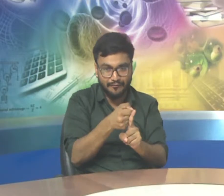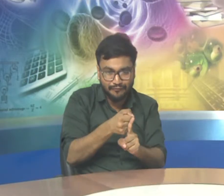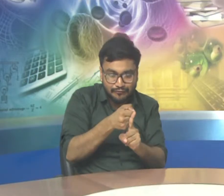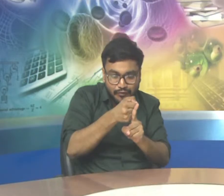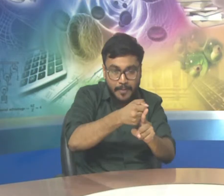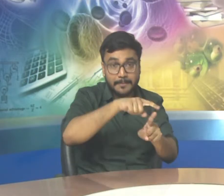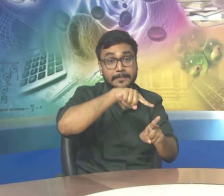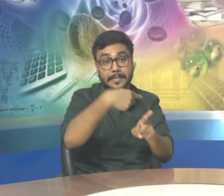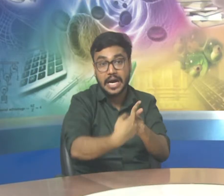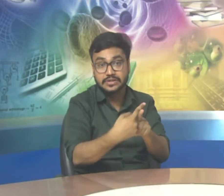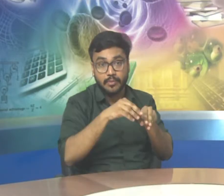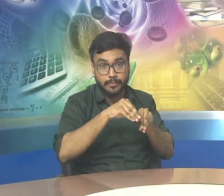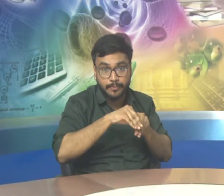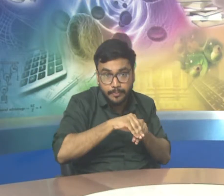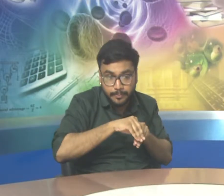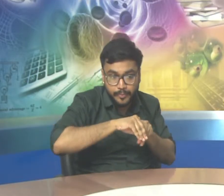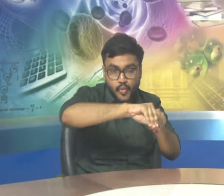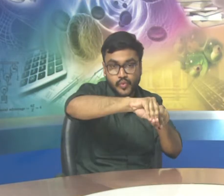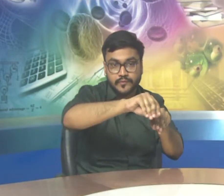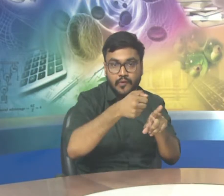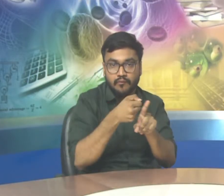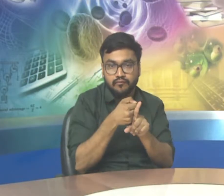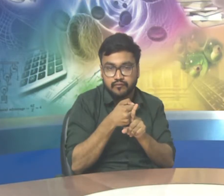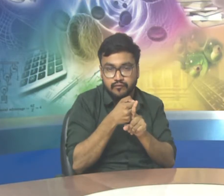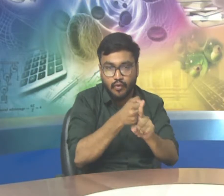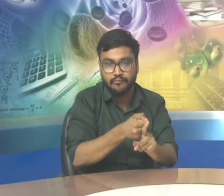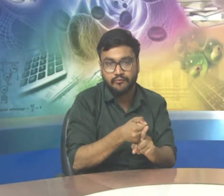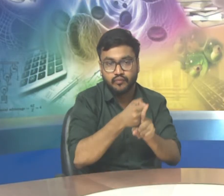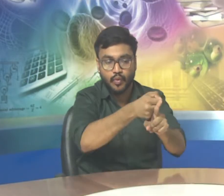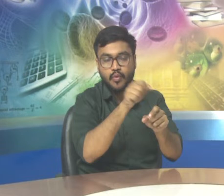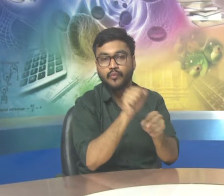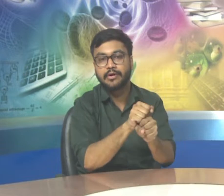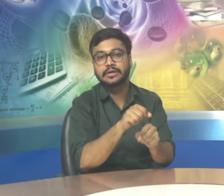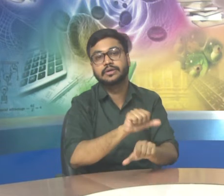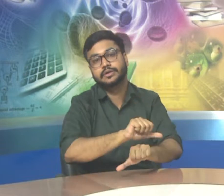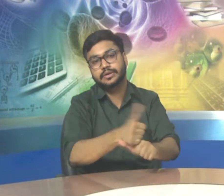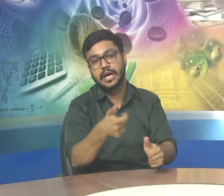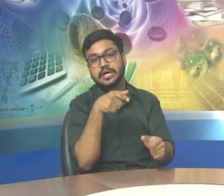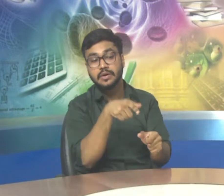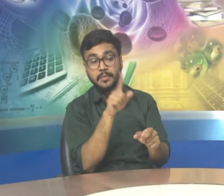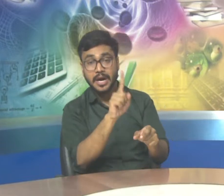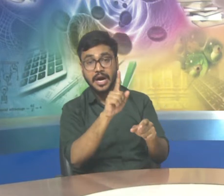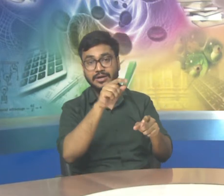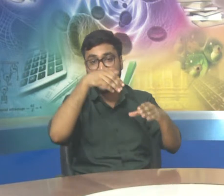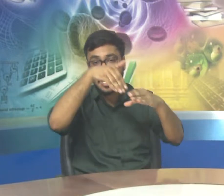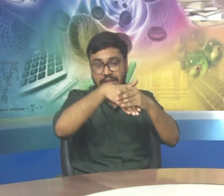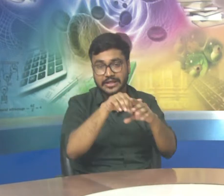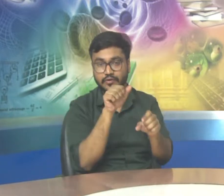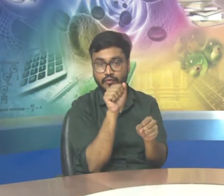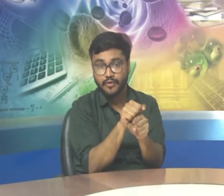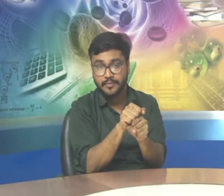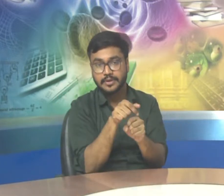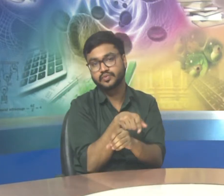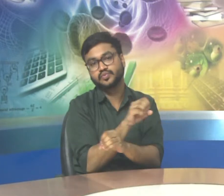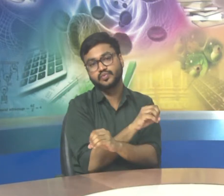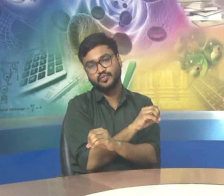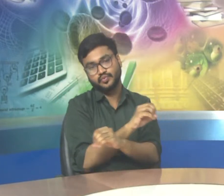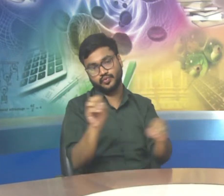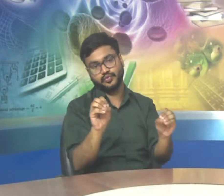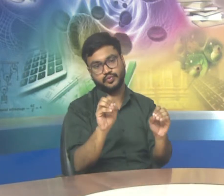If the force and movement are at right angles to each other, in this case